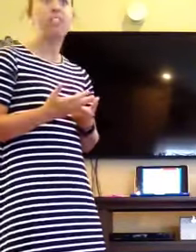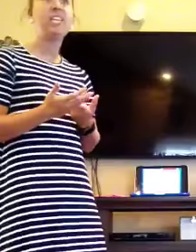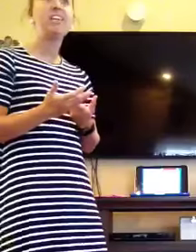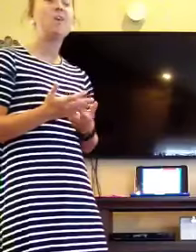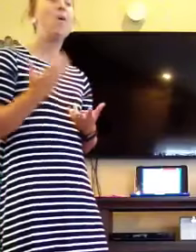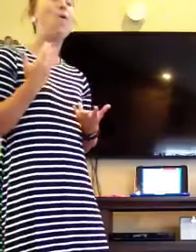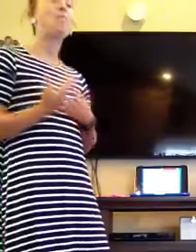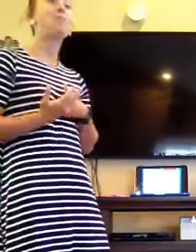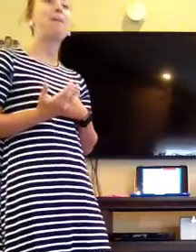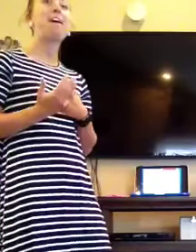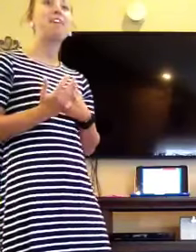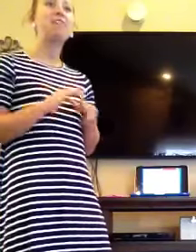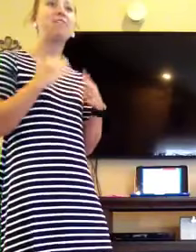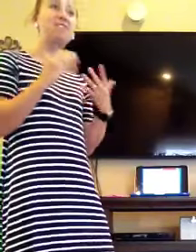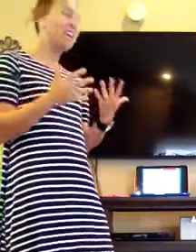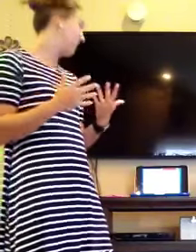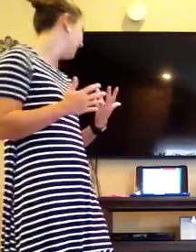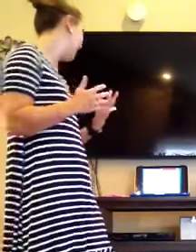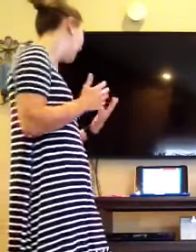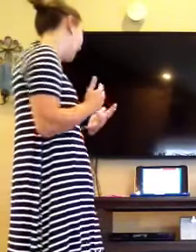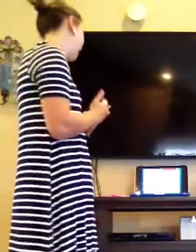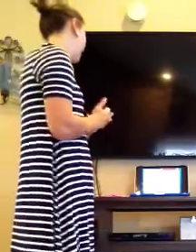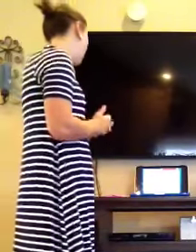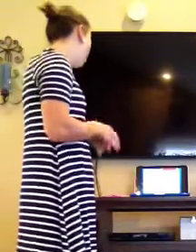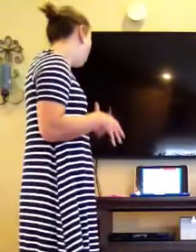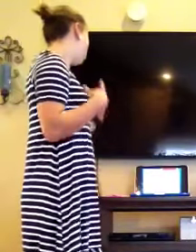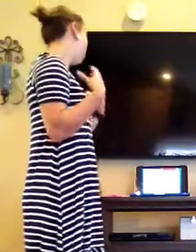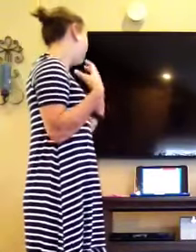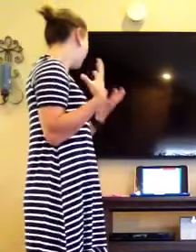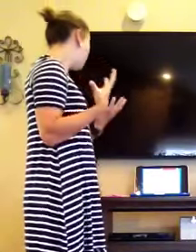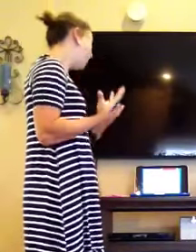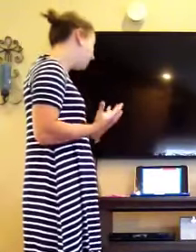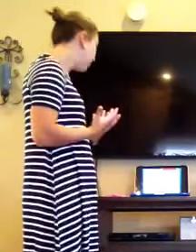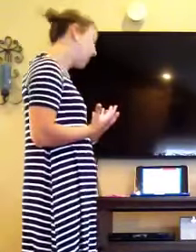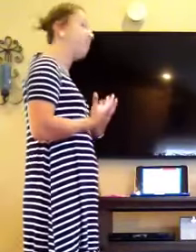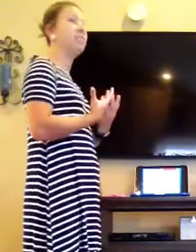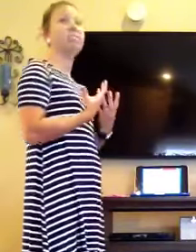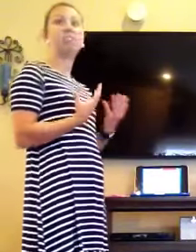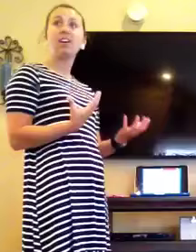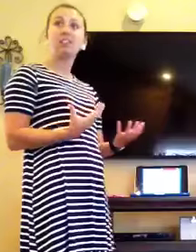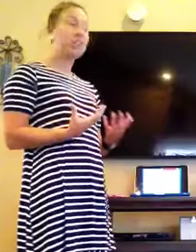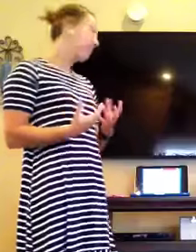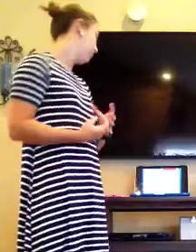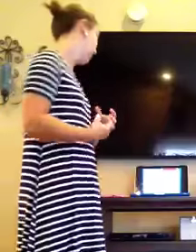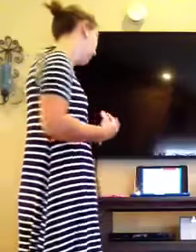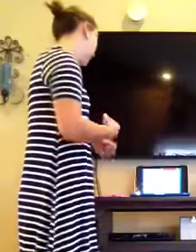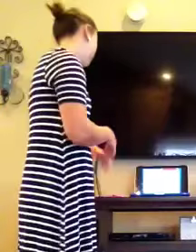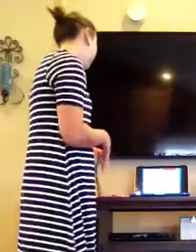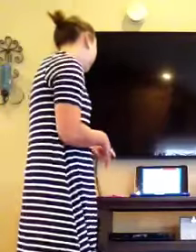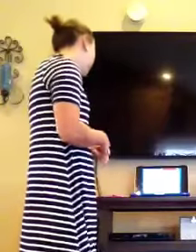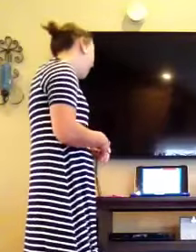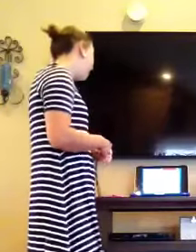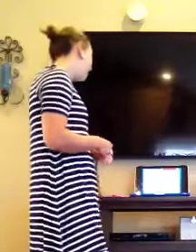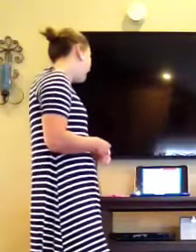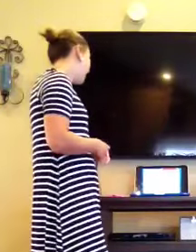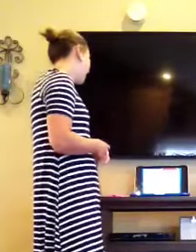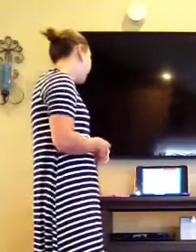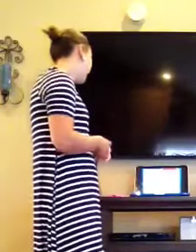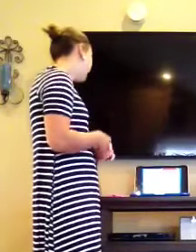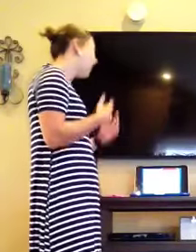instructing or preparing for the next day or meeting with their team to discuss lesson planning. I realized that there